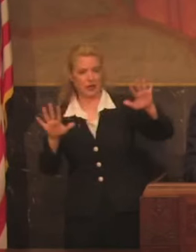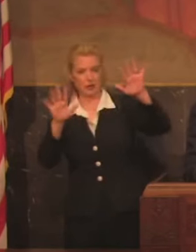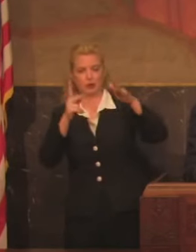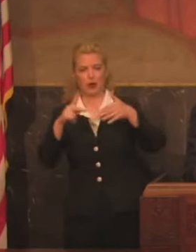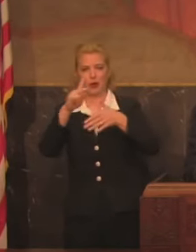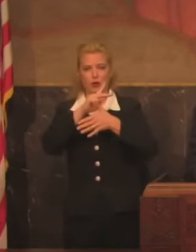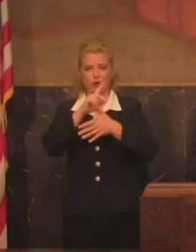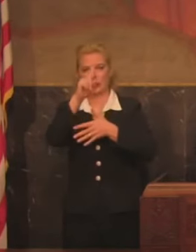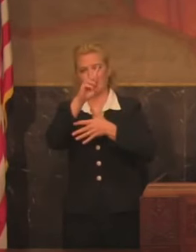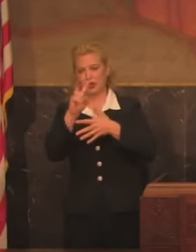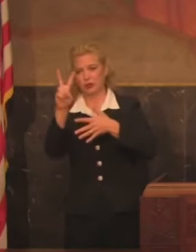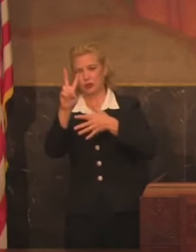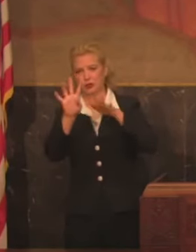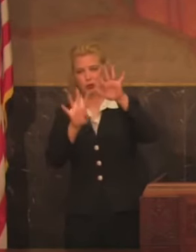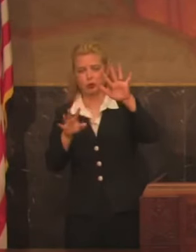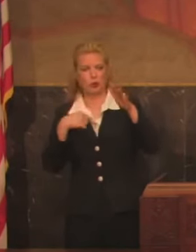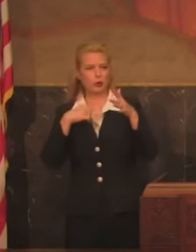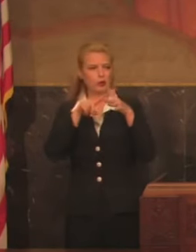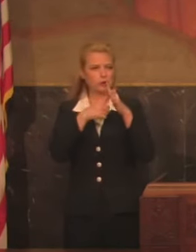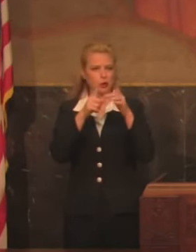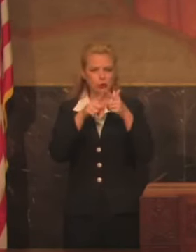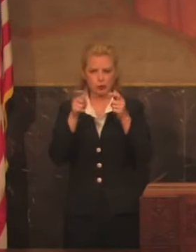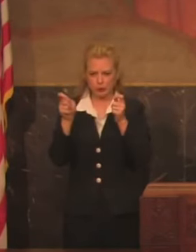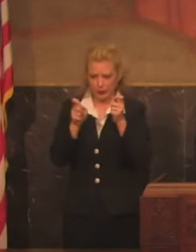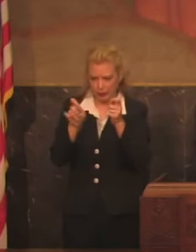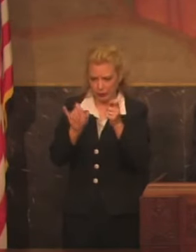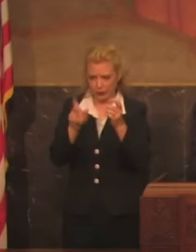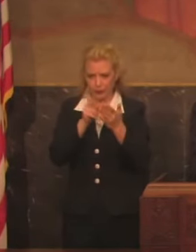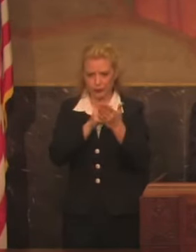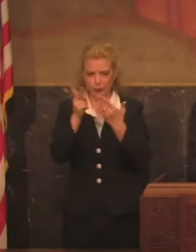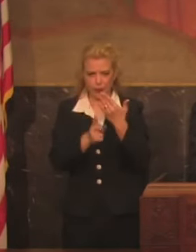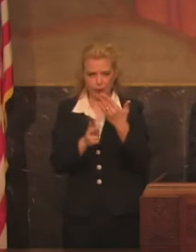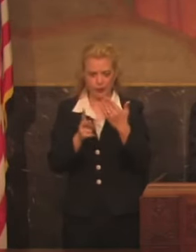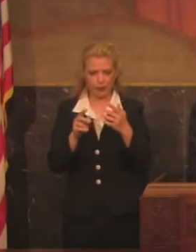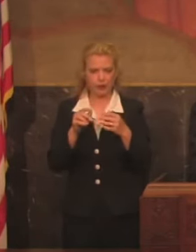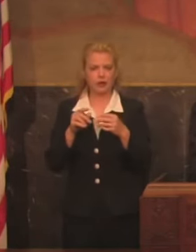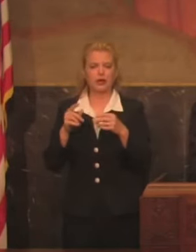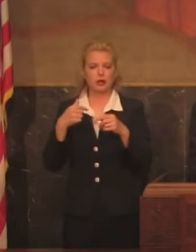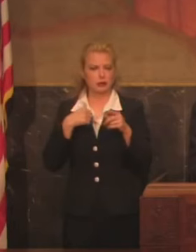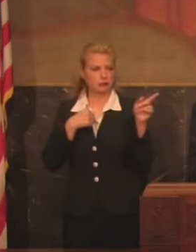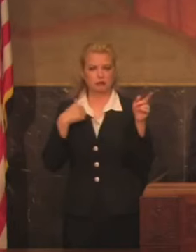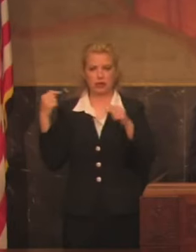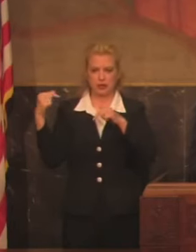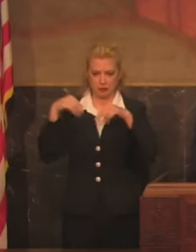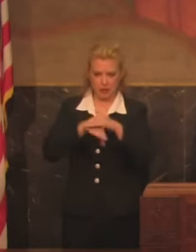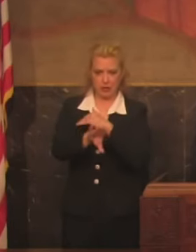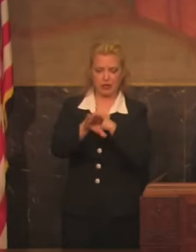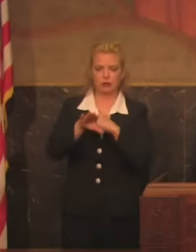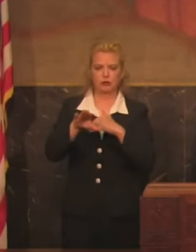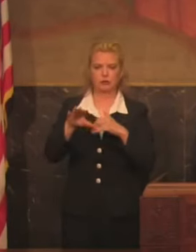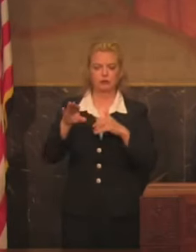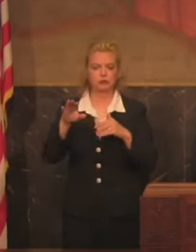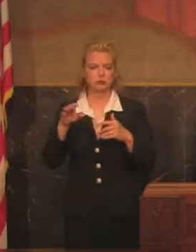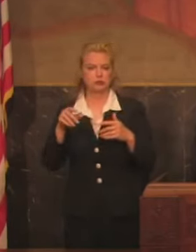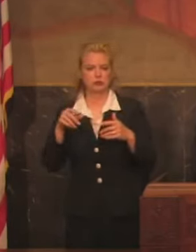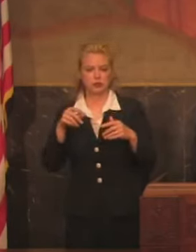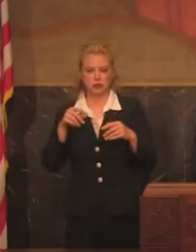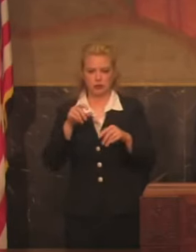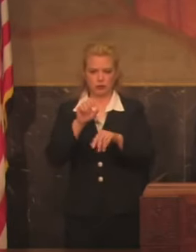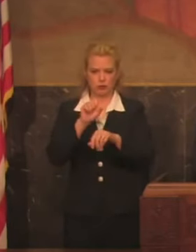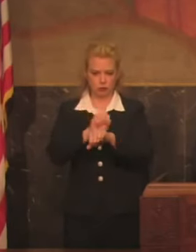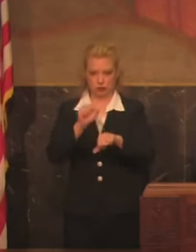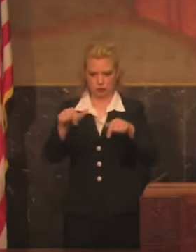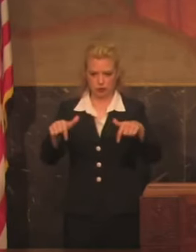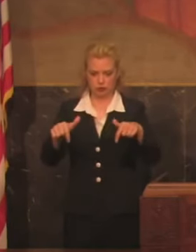Priority 2 as well. And so we've started to manage this program as soon as we came into office, and you can see the changes that we made